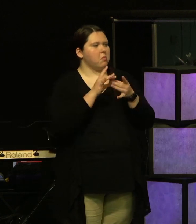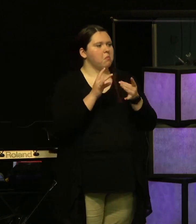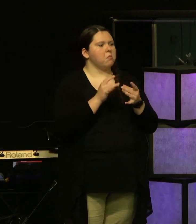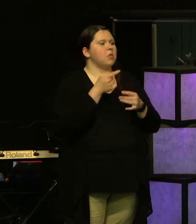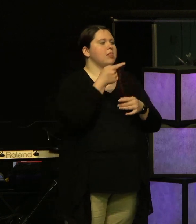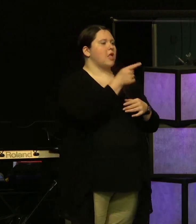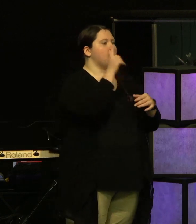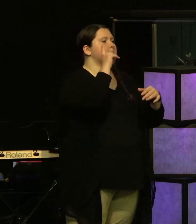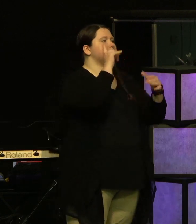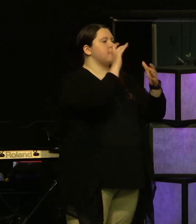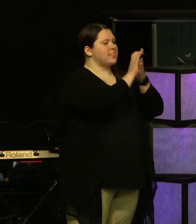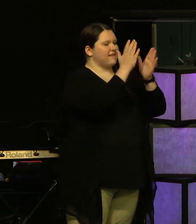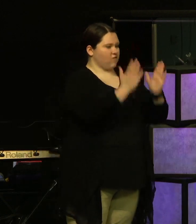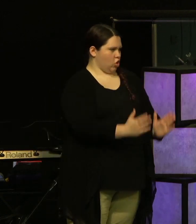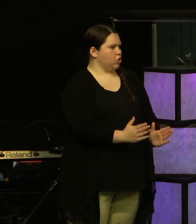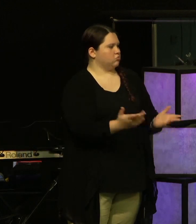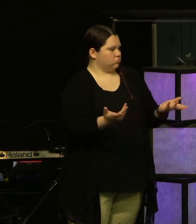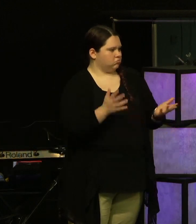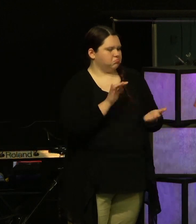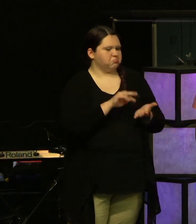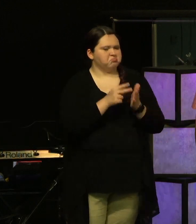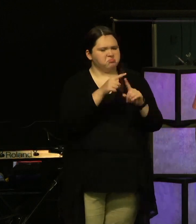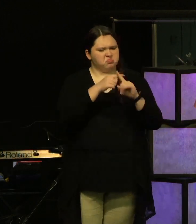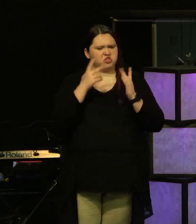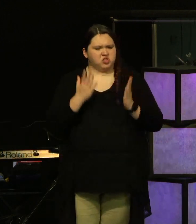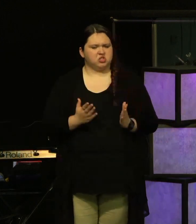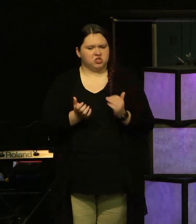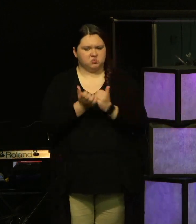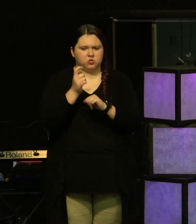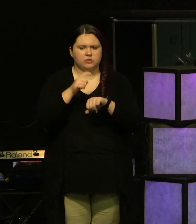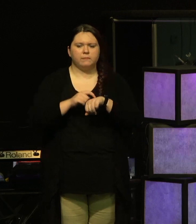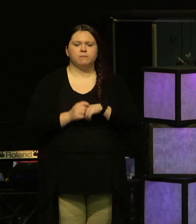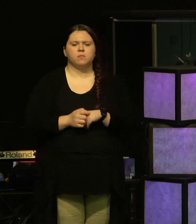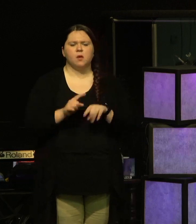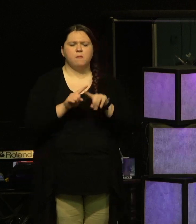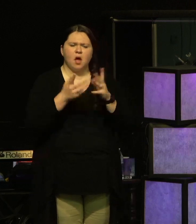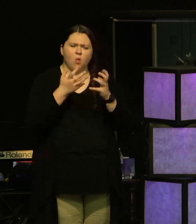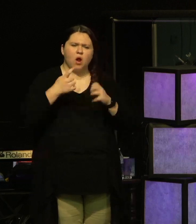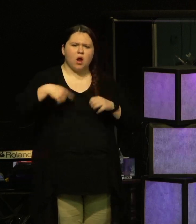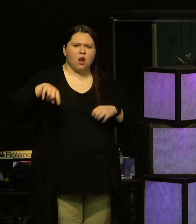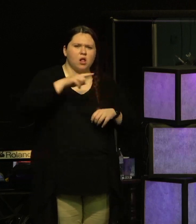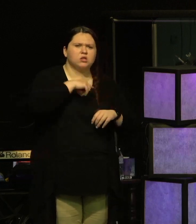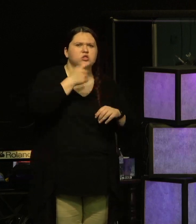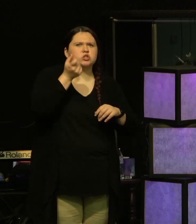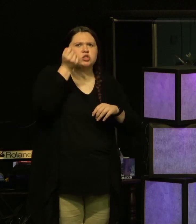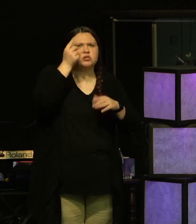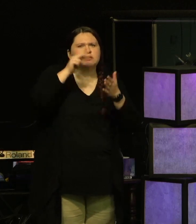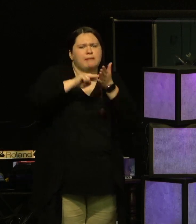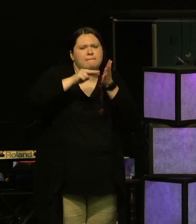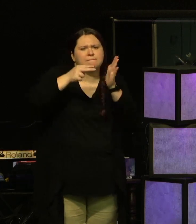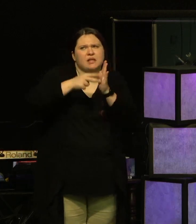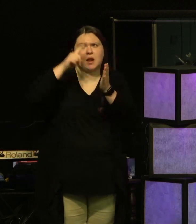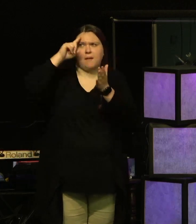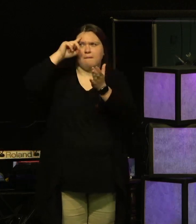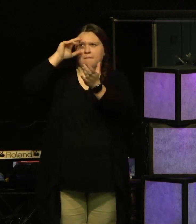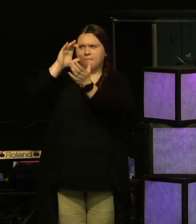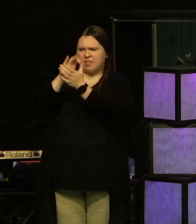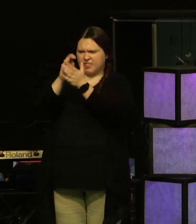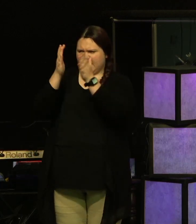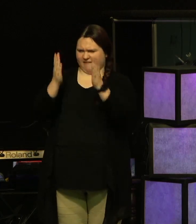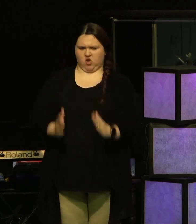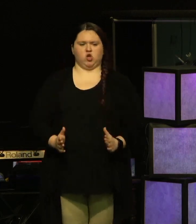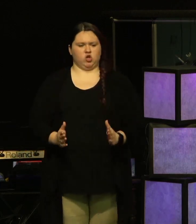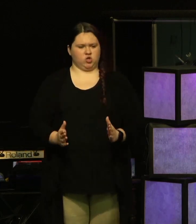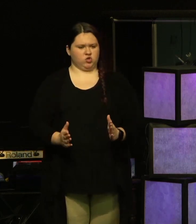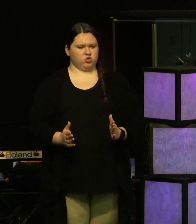believers. But today I want us to get a little deeper understanding of exactly what that means, because I think sometimes